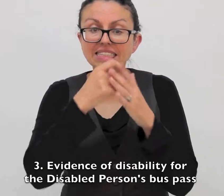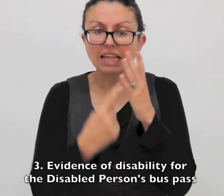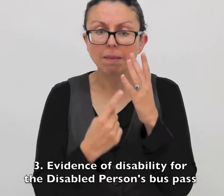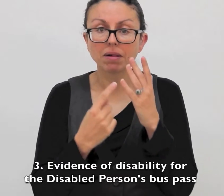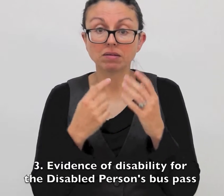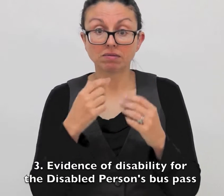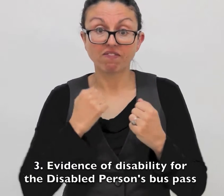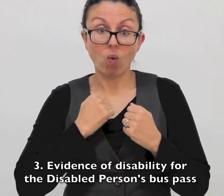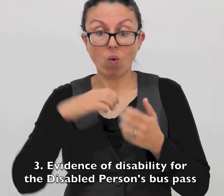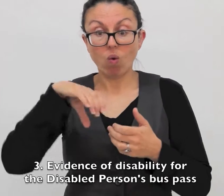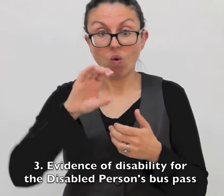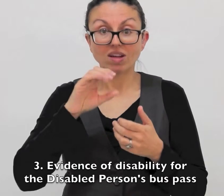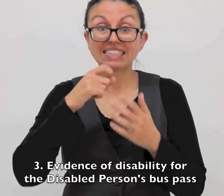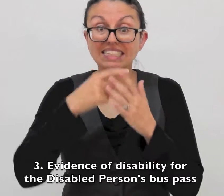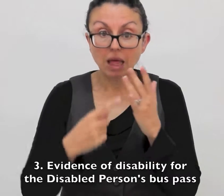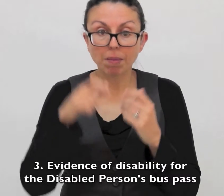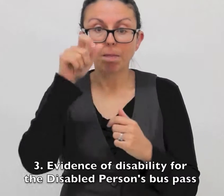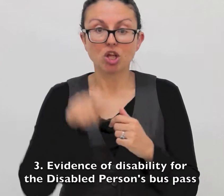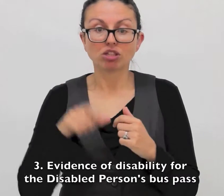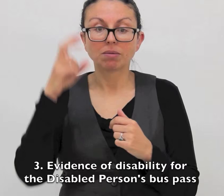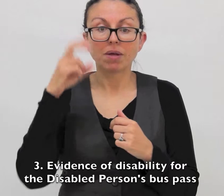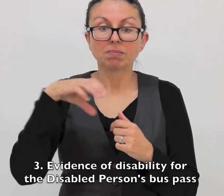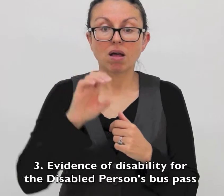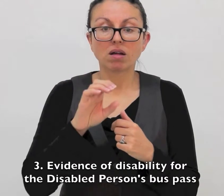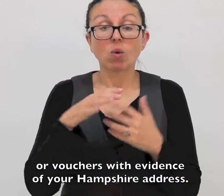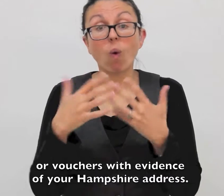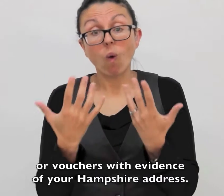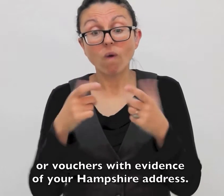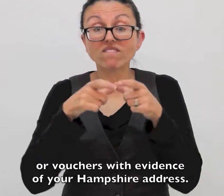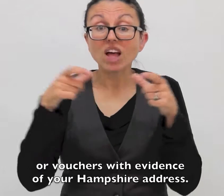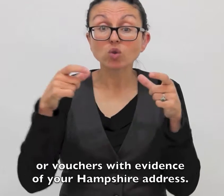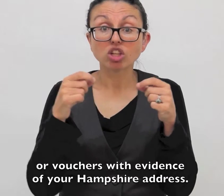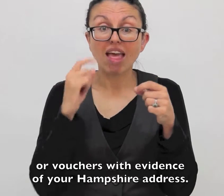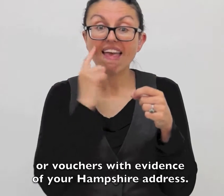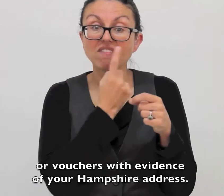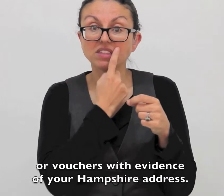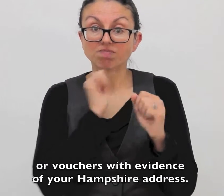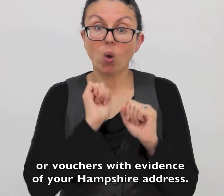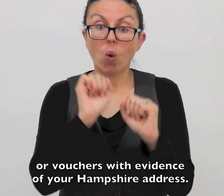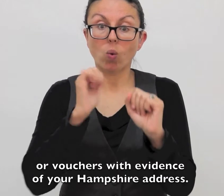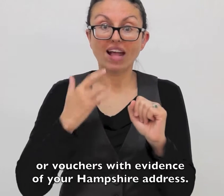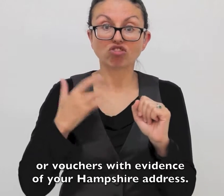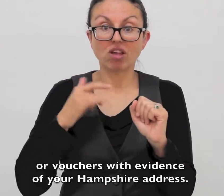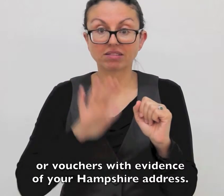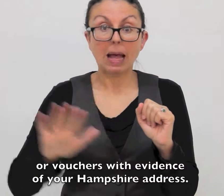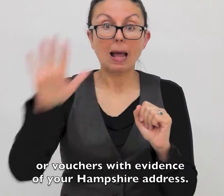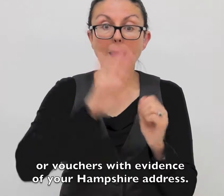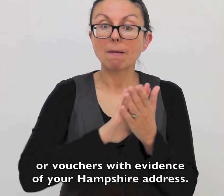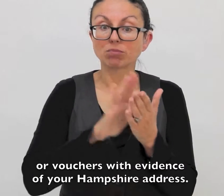evidence of disability for the disabled person's bus pass, or vouchers with evidence of your